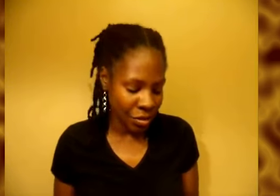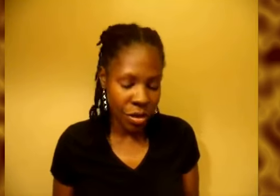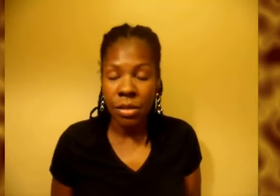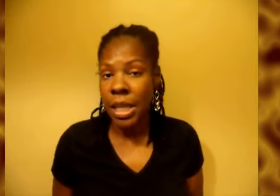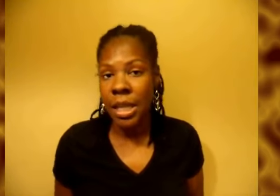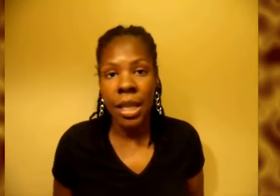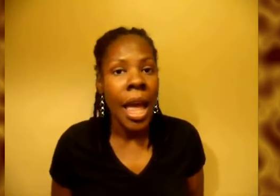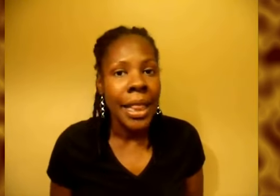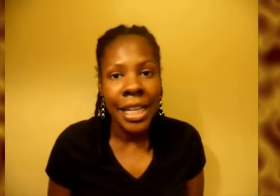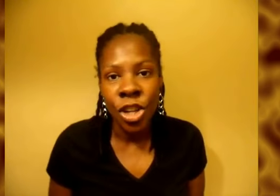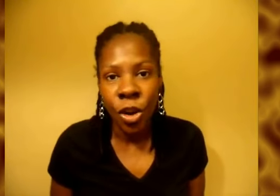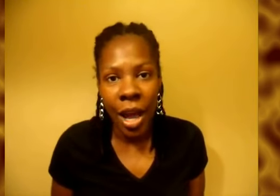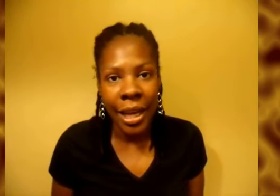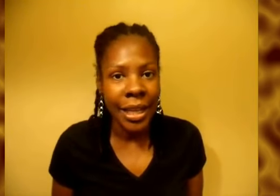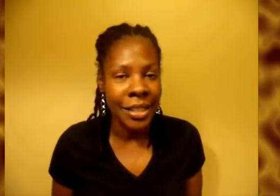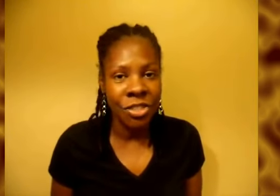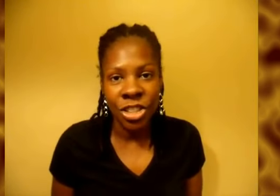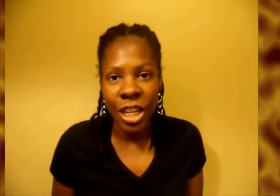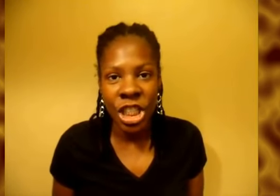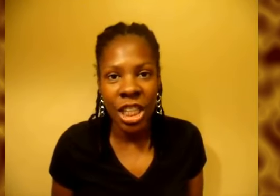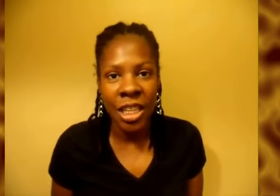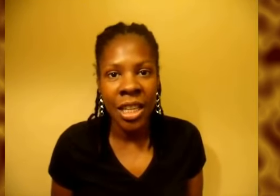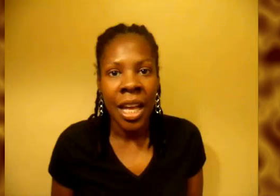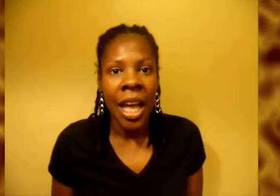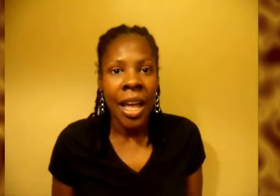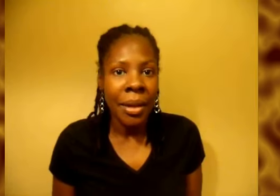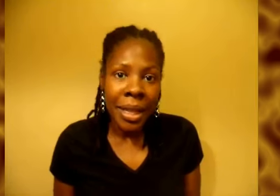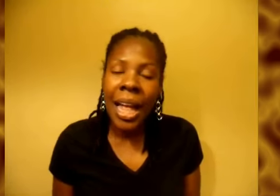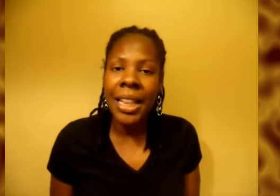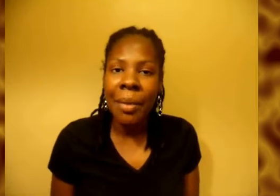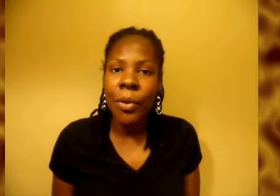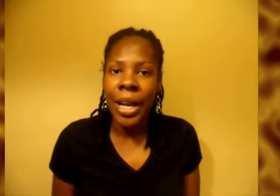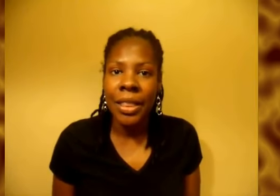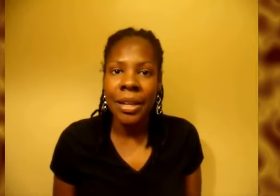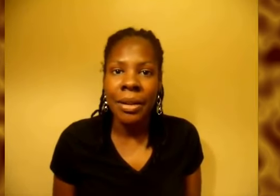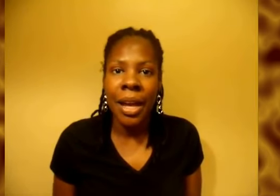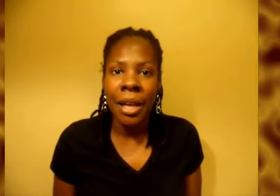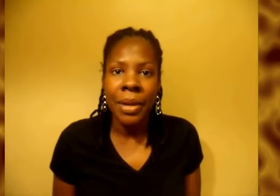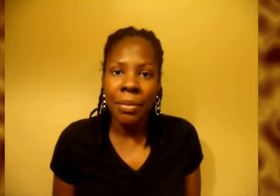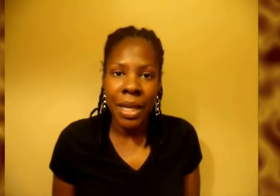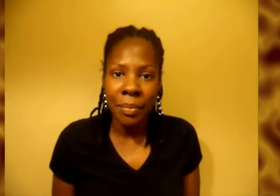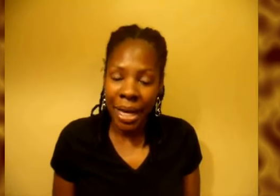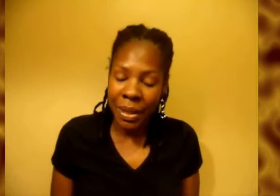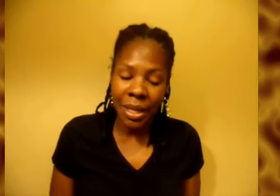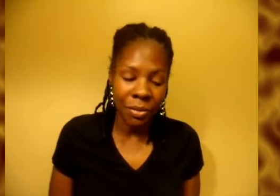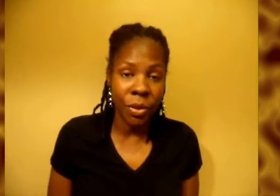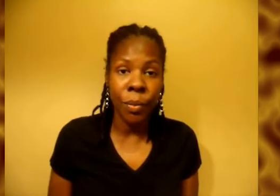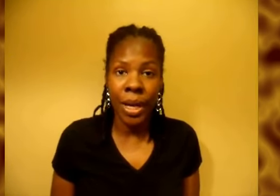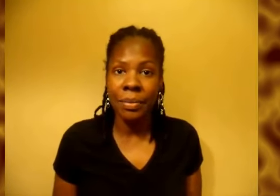this results in less crying, less frustration, a lot more healthier baby, for one,